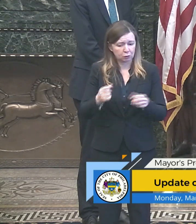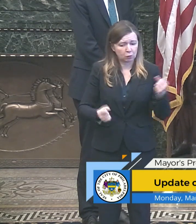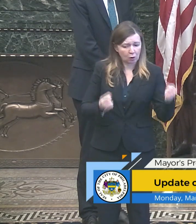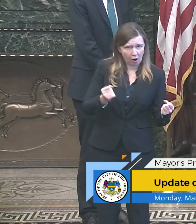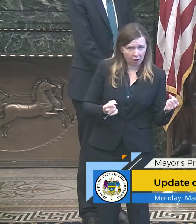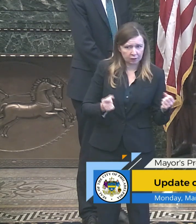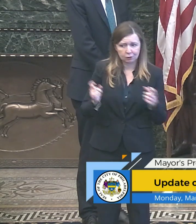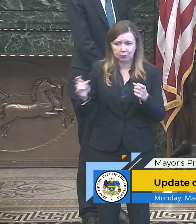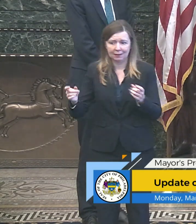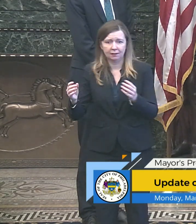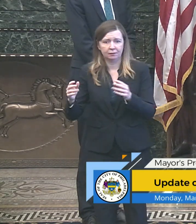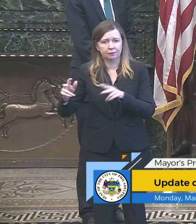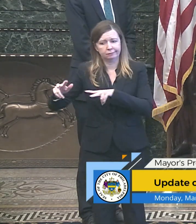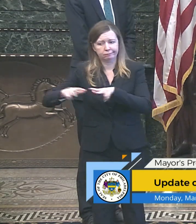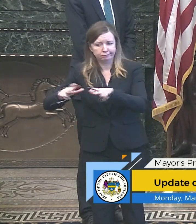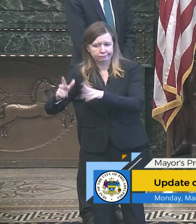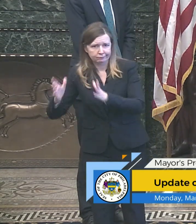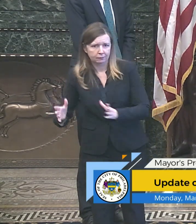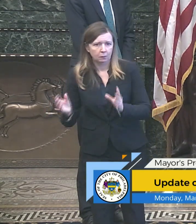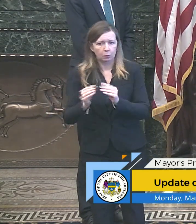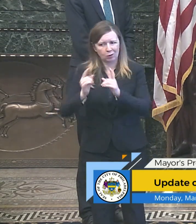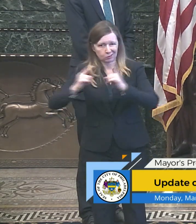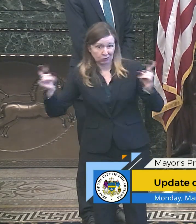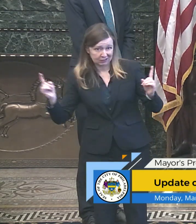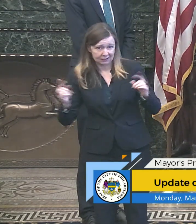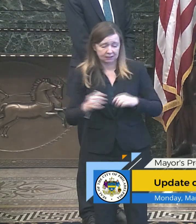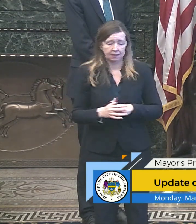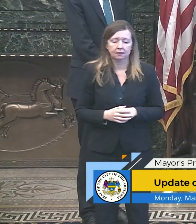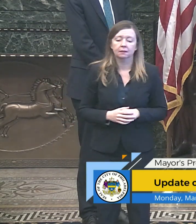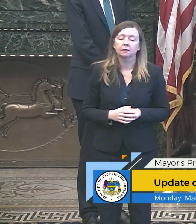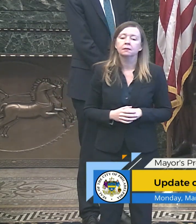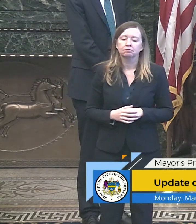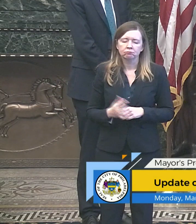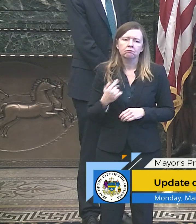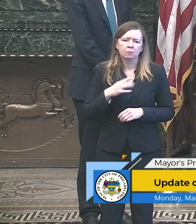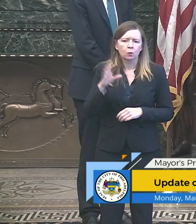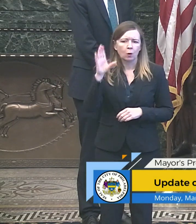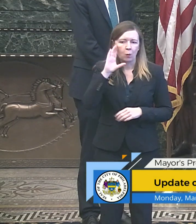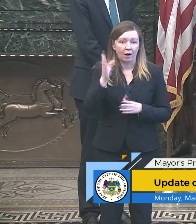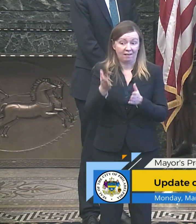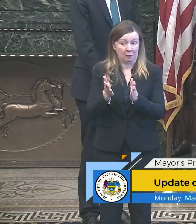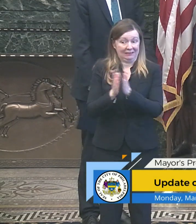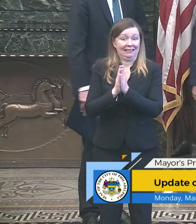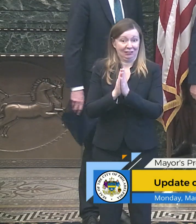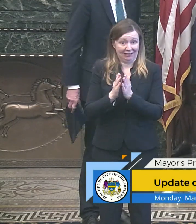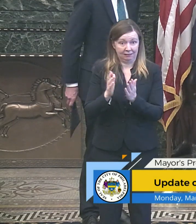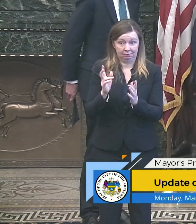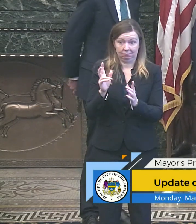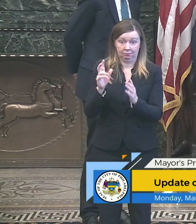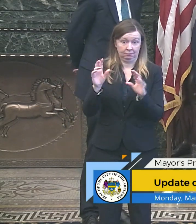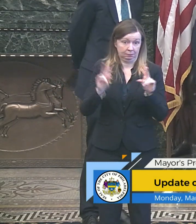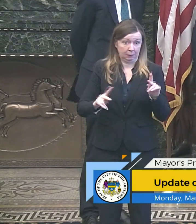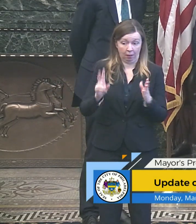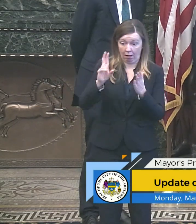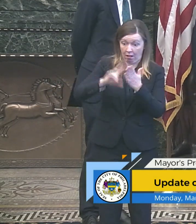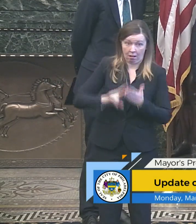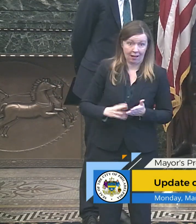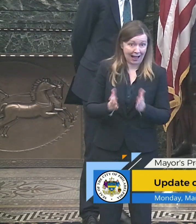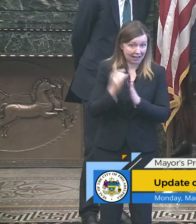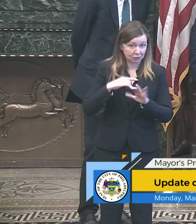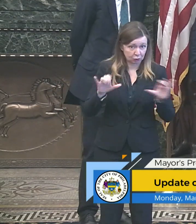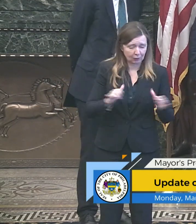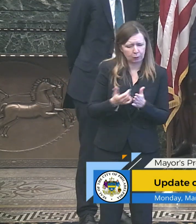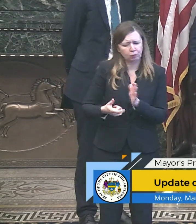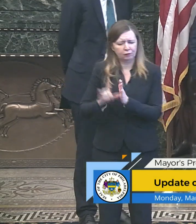more recreational area to social distance in? We're certainly aware of a petition asking us to do that. We are reviewing the matter